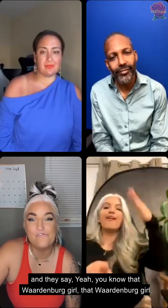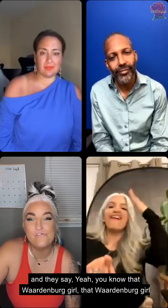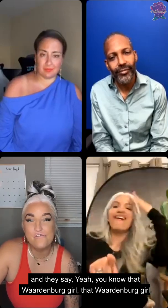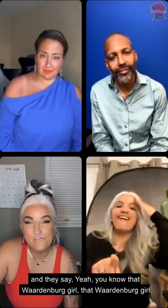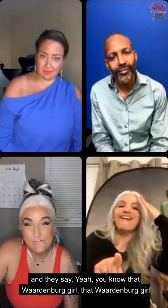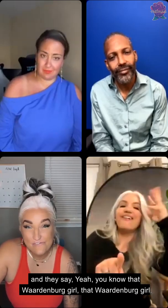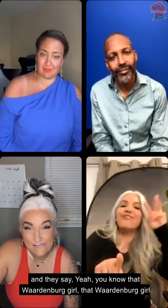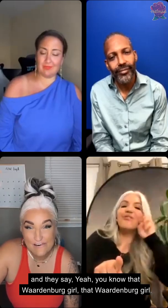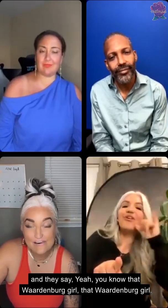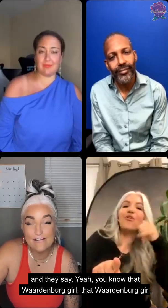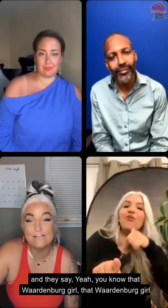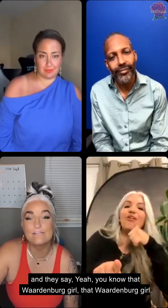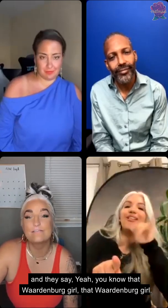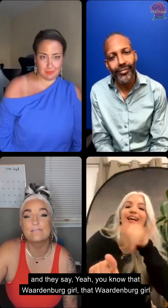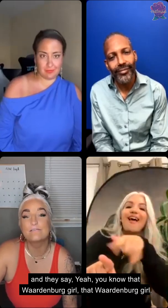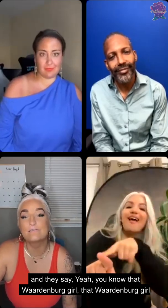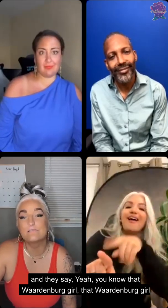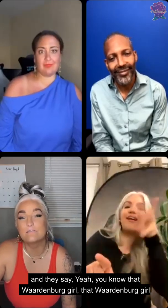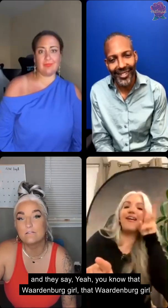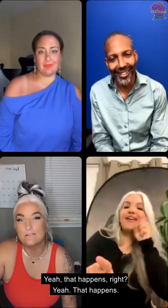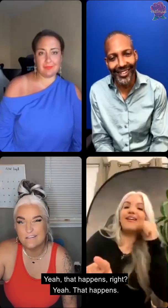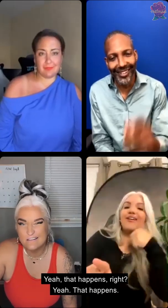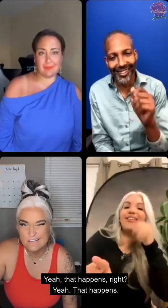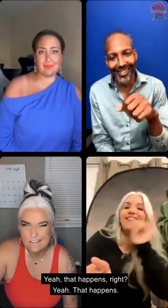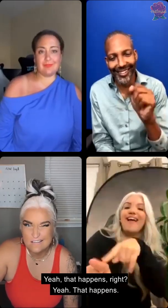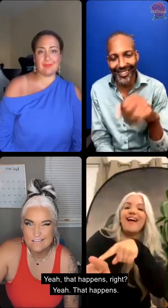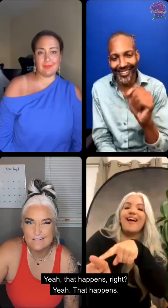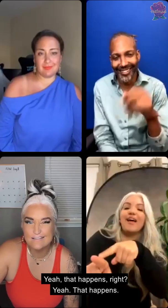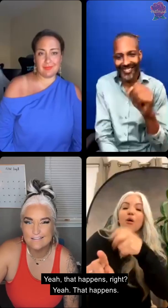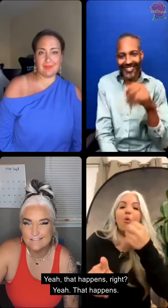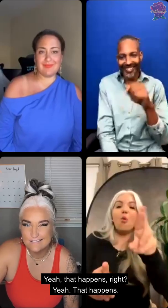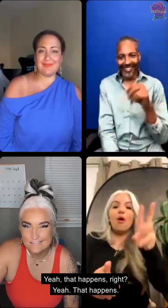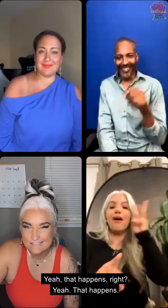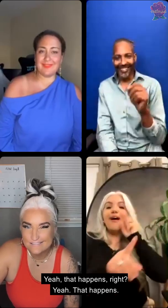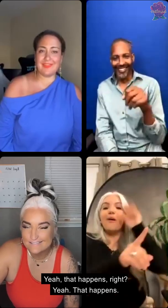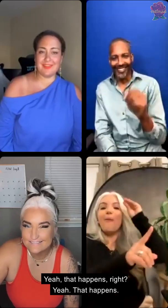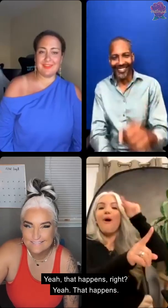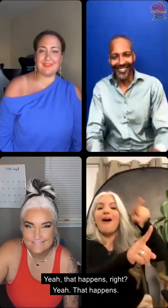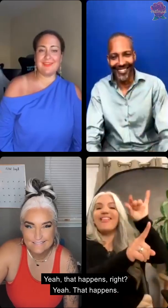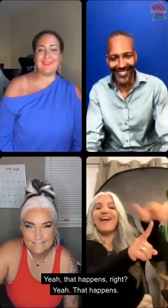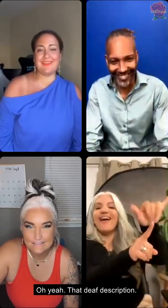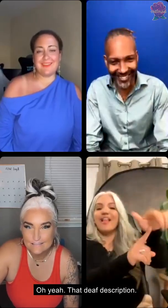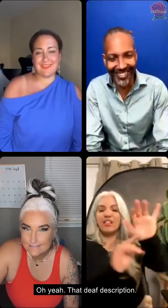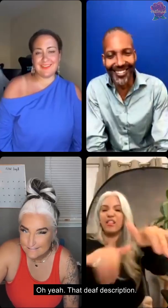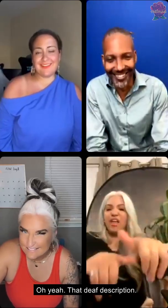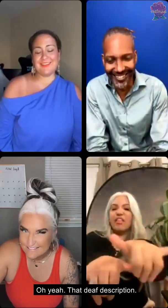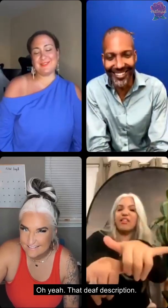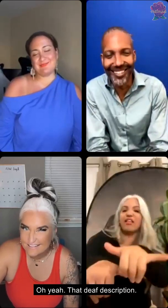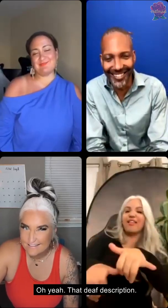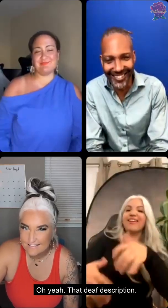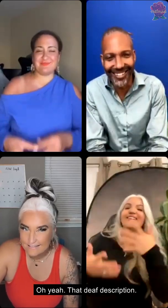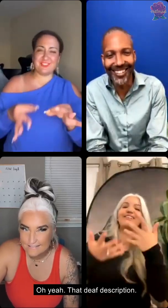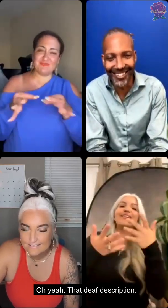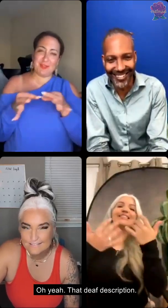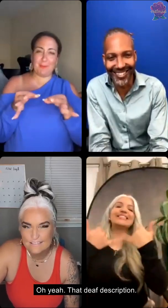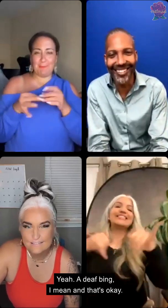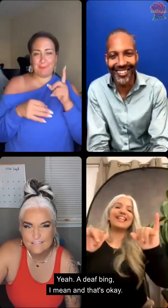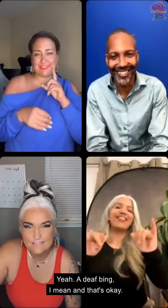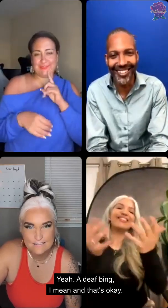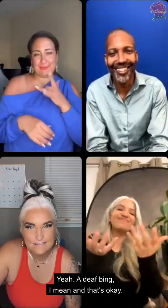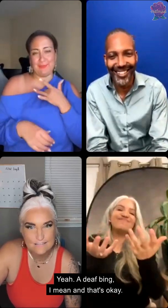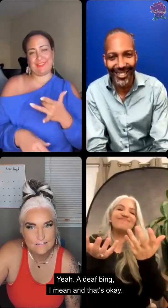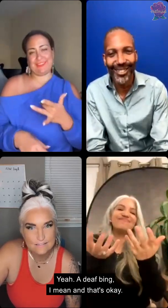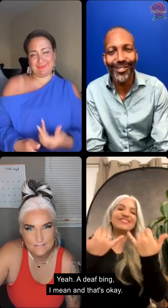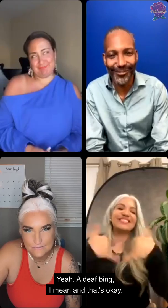say, yeah, that Wardenbergs girl, that Wardenbergs girl. Yeah, yeah, yeah, that happens. They're like, yeah, yeah, oh, yeah, that